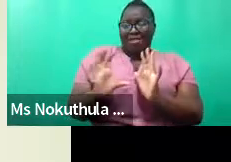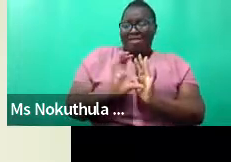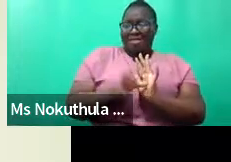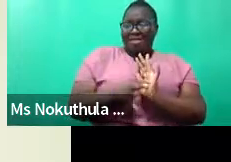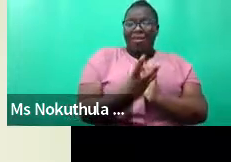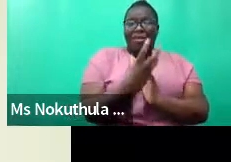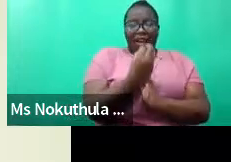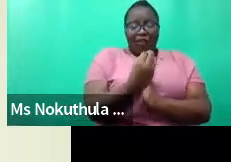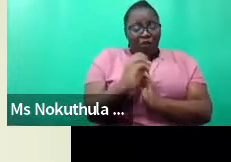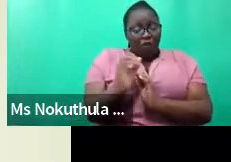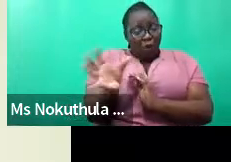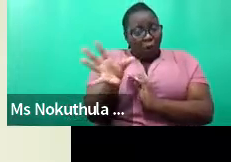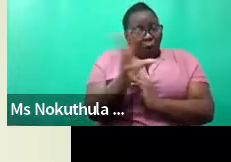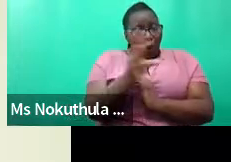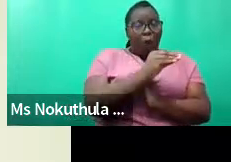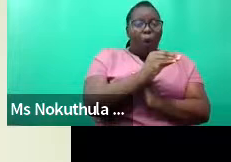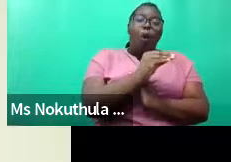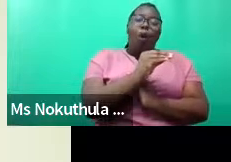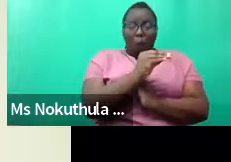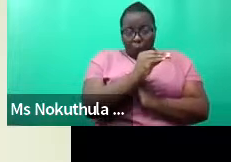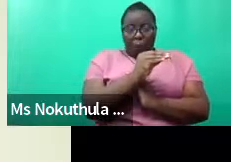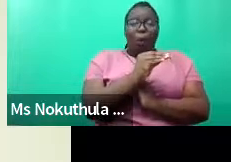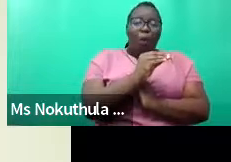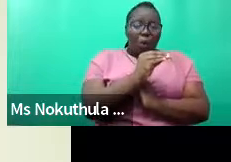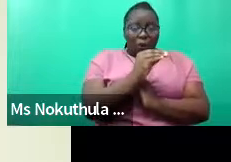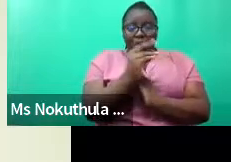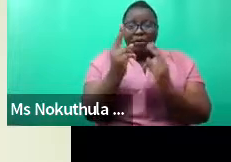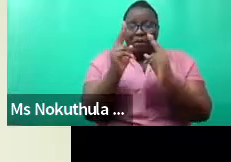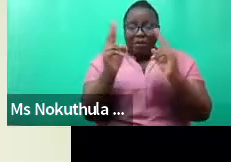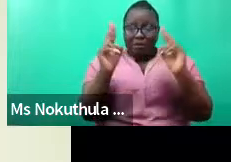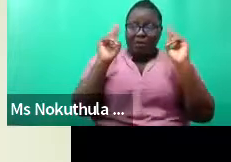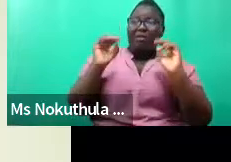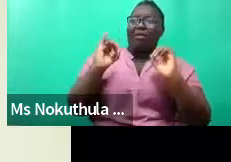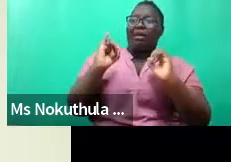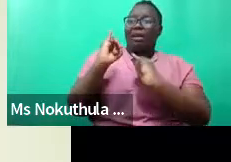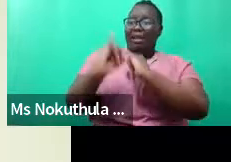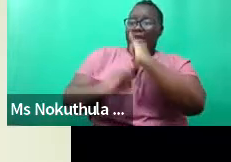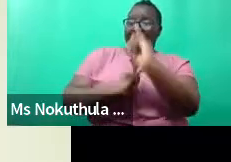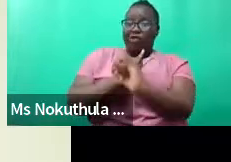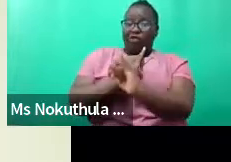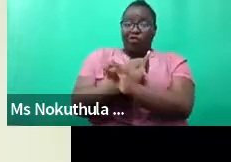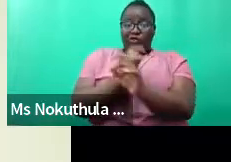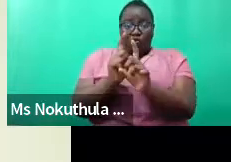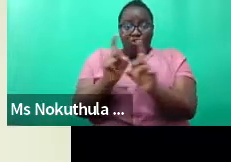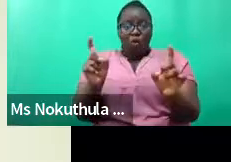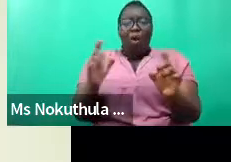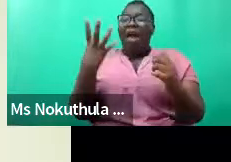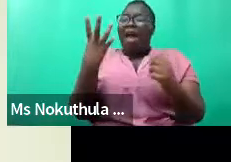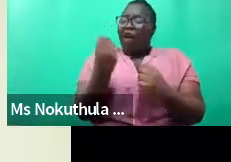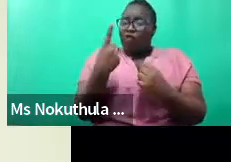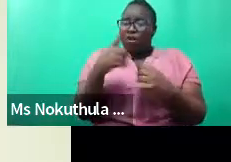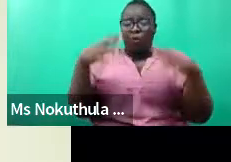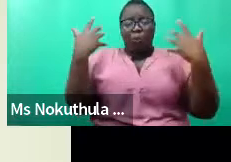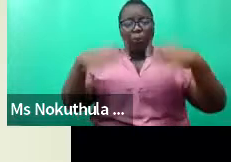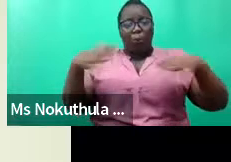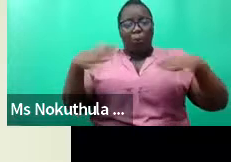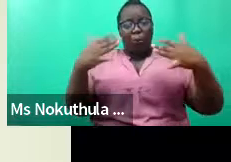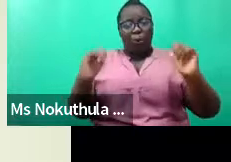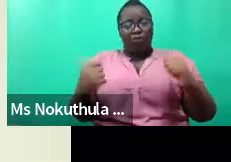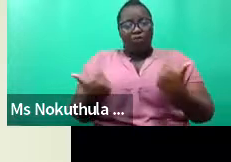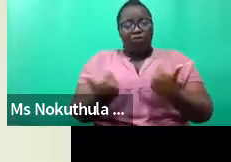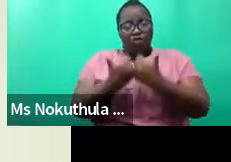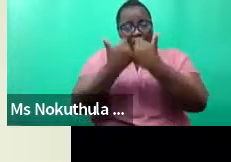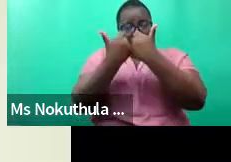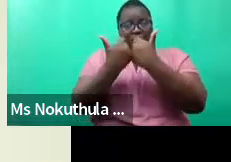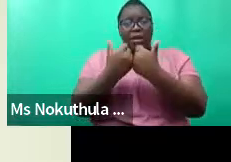all tertiary institutions face a myriad of challenges imposed, not only by